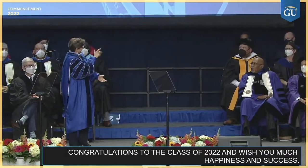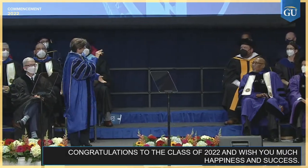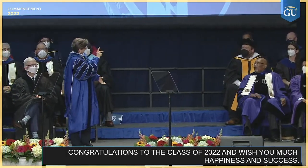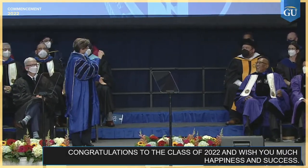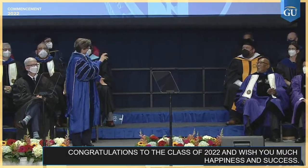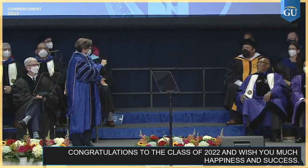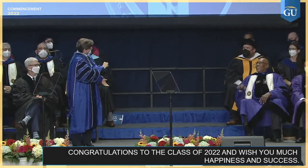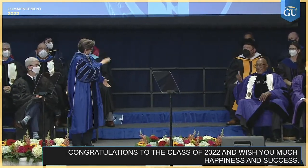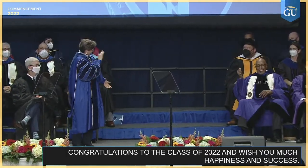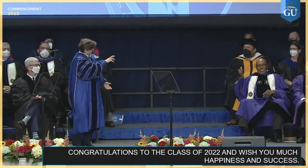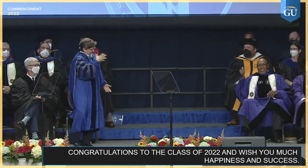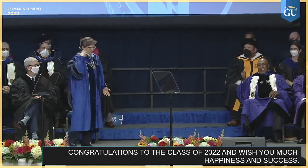Thank you, Dr. Anderson.